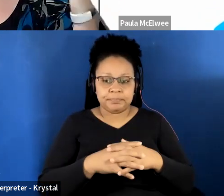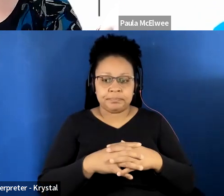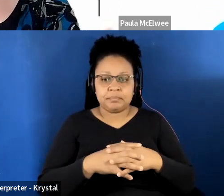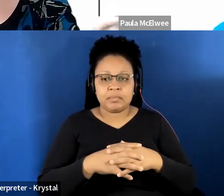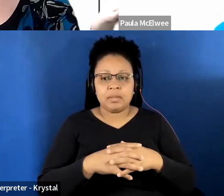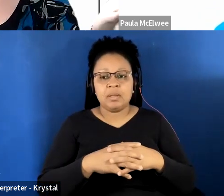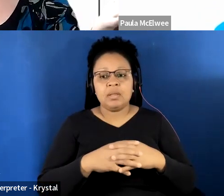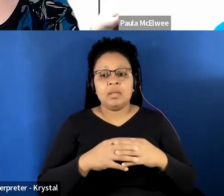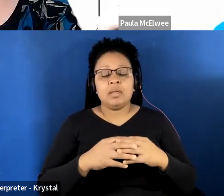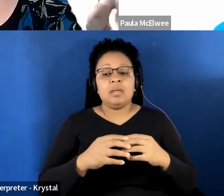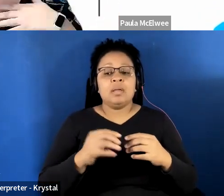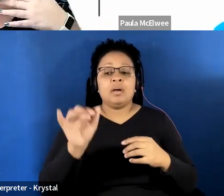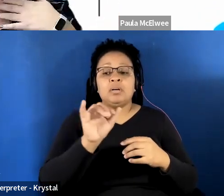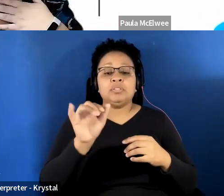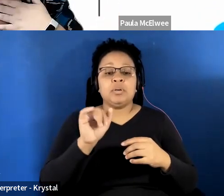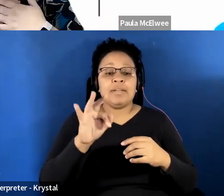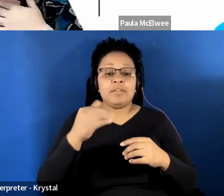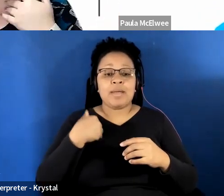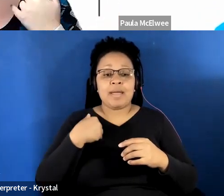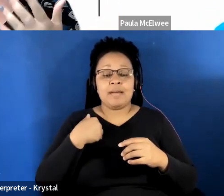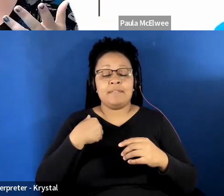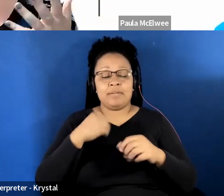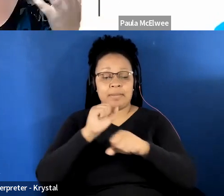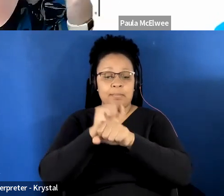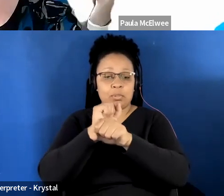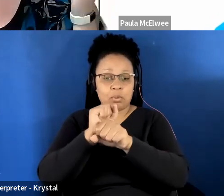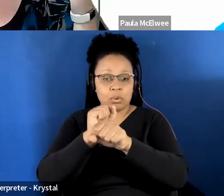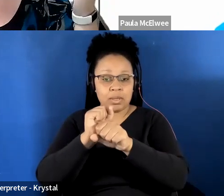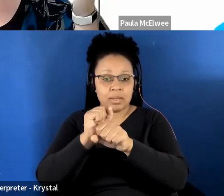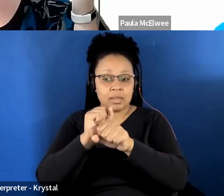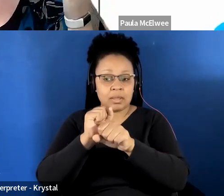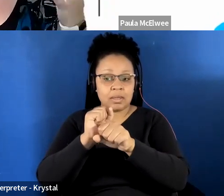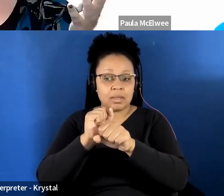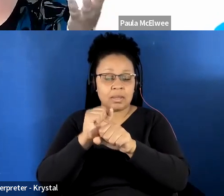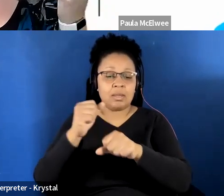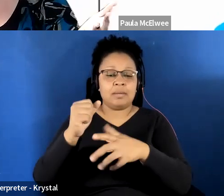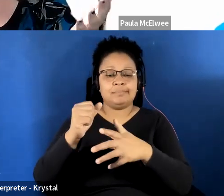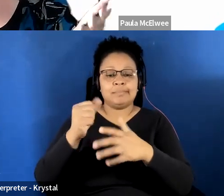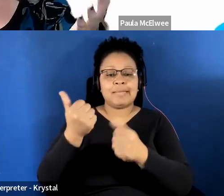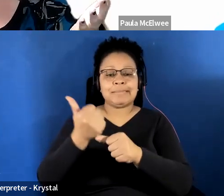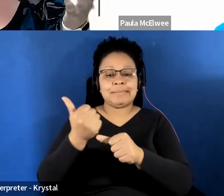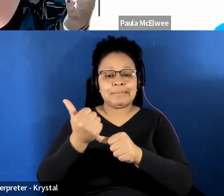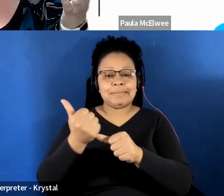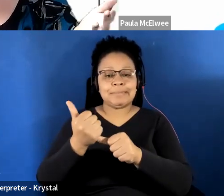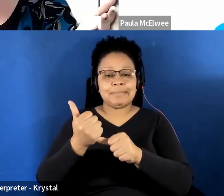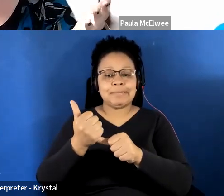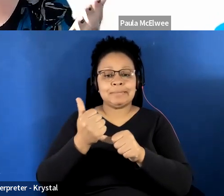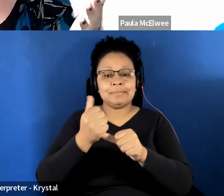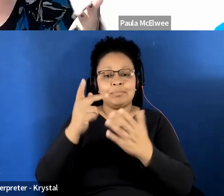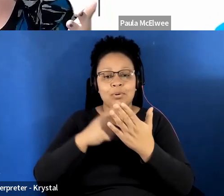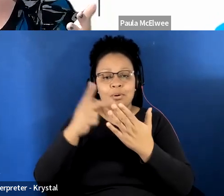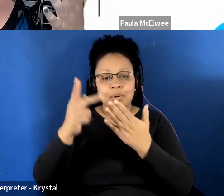And if you have an employee assistance program or EAP, it's there. Your agency is literally paying to have